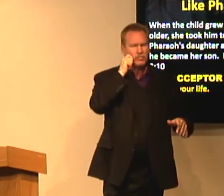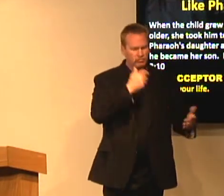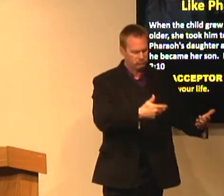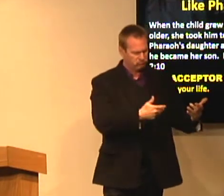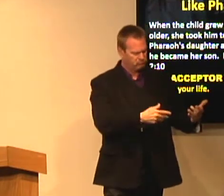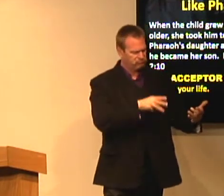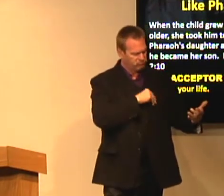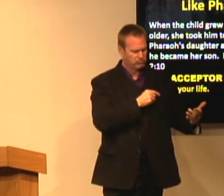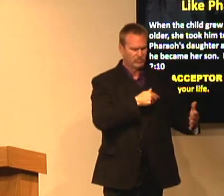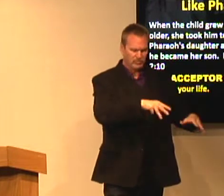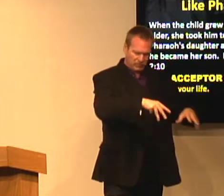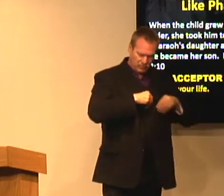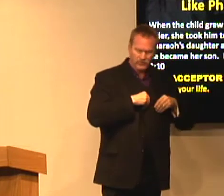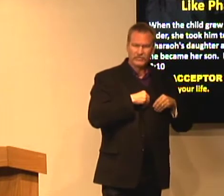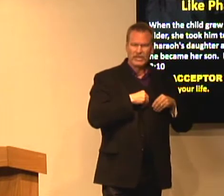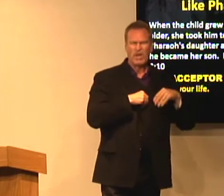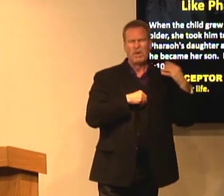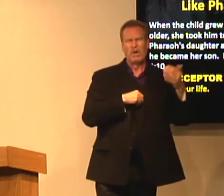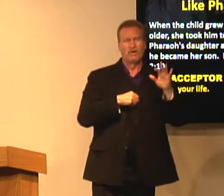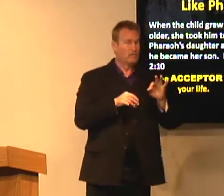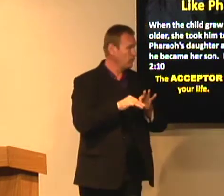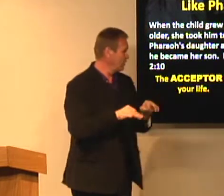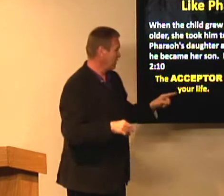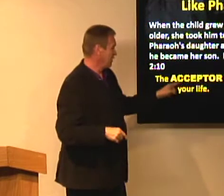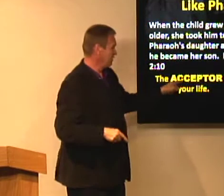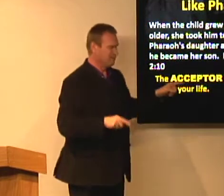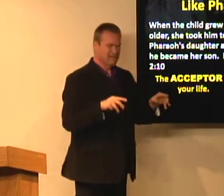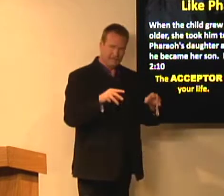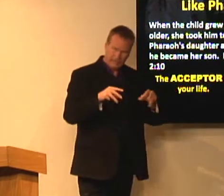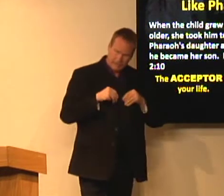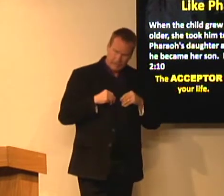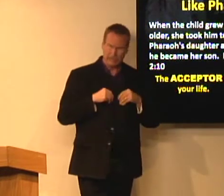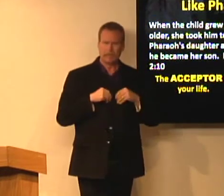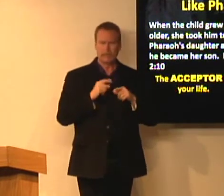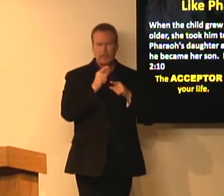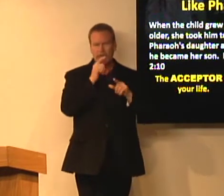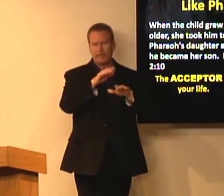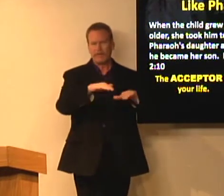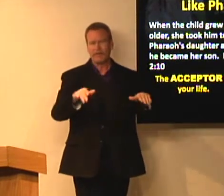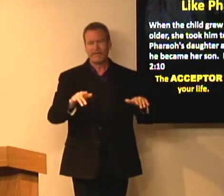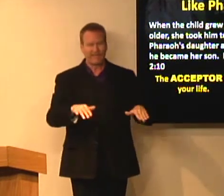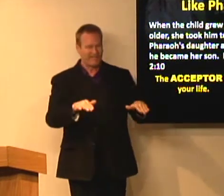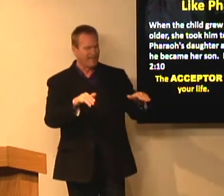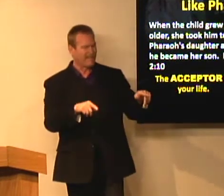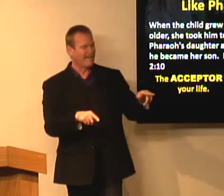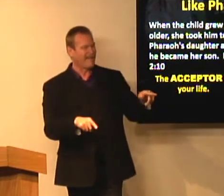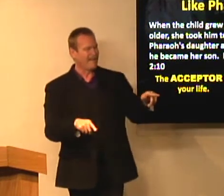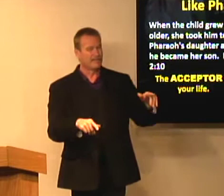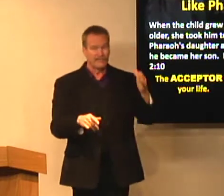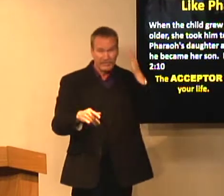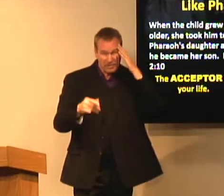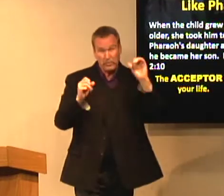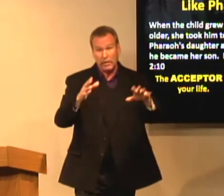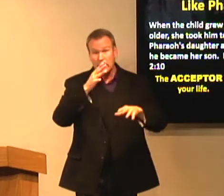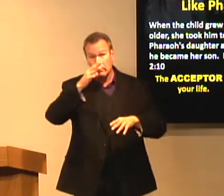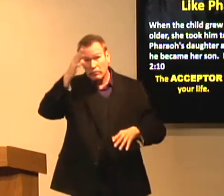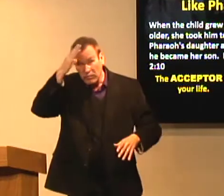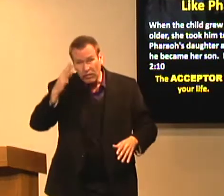different from the Egyptians, and they looked different, but still she took this child. So we see that she is looked upon as one who accepted life,